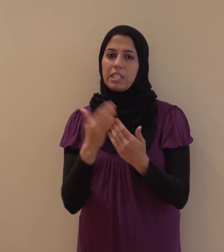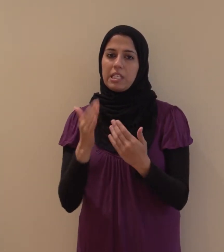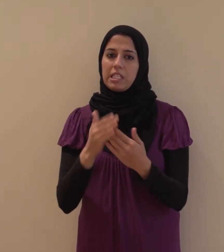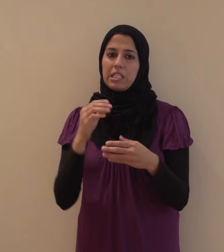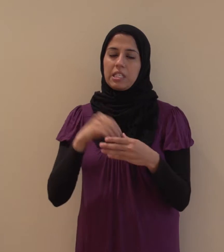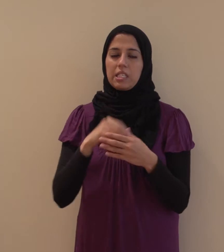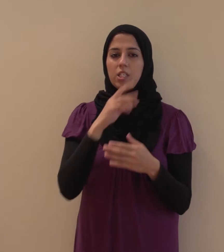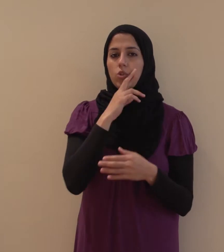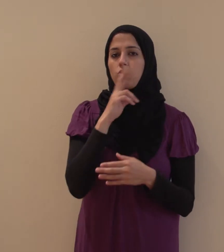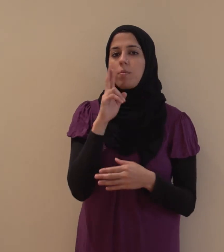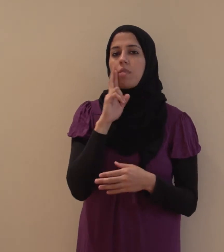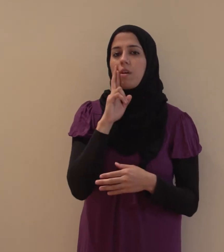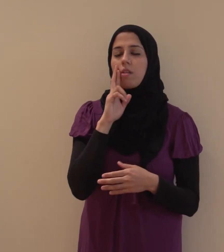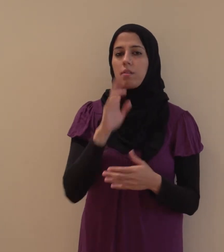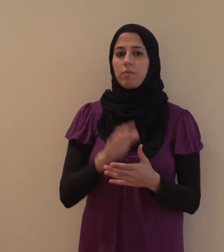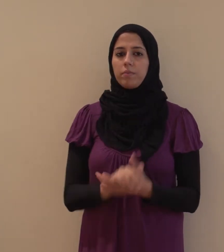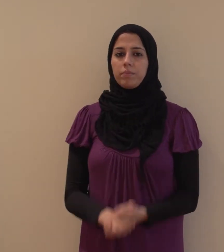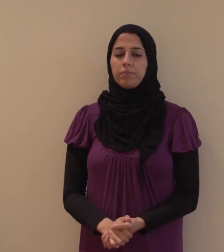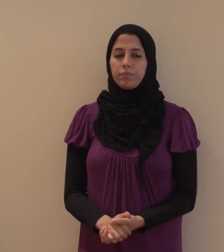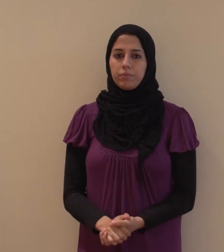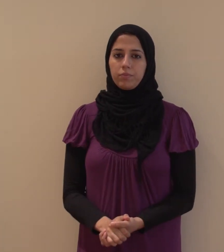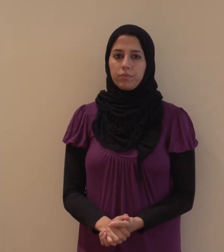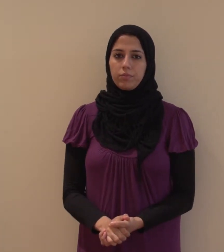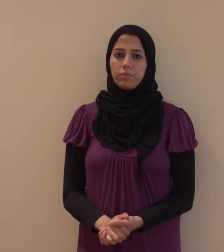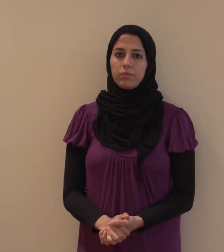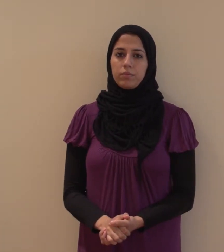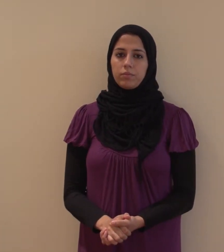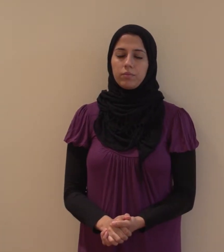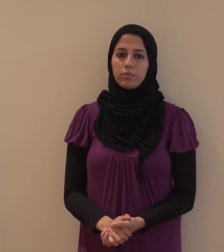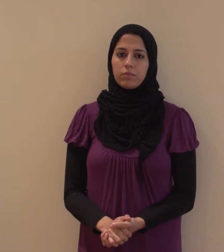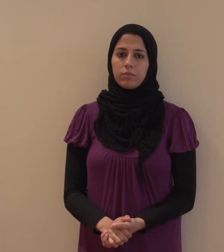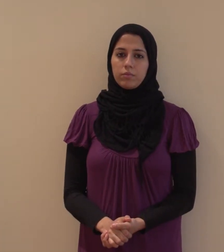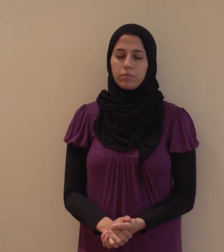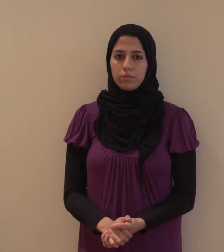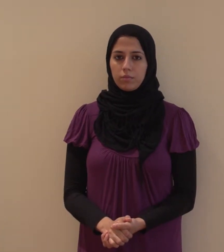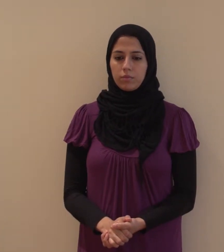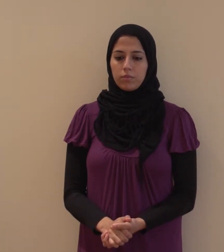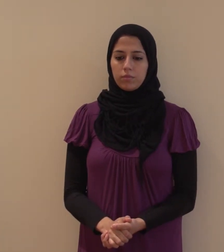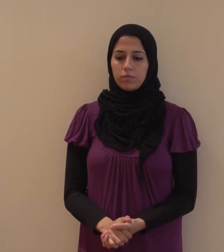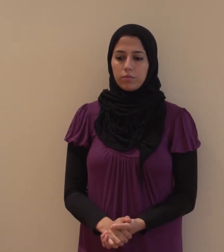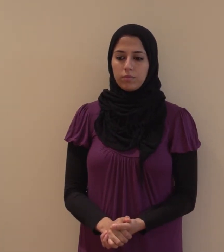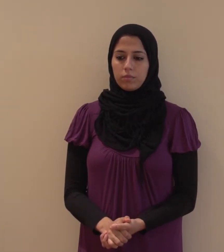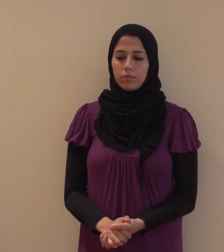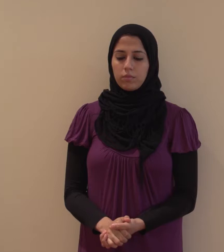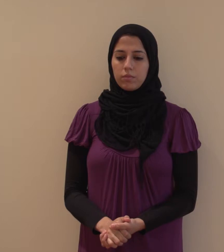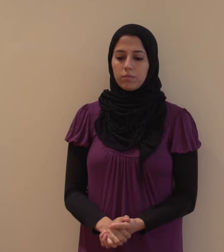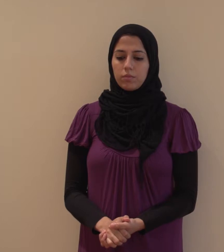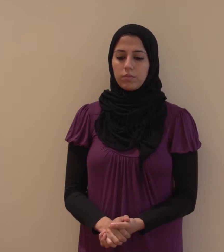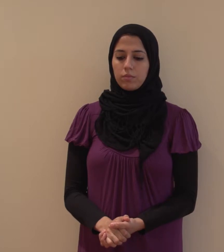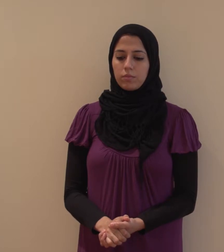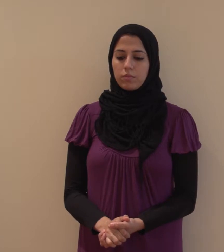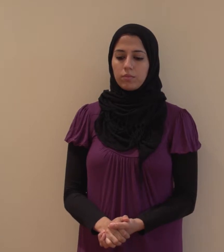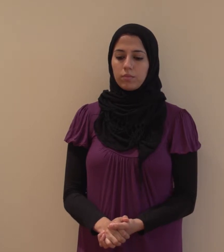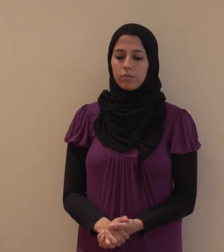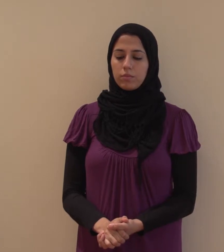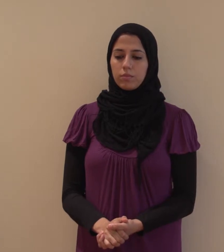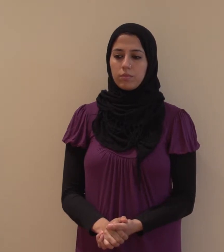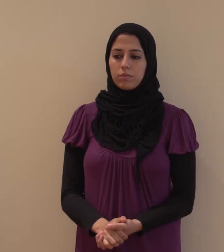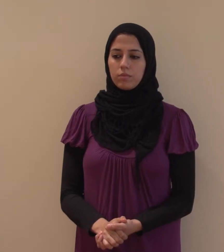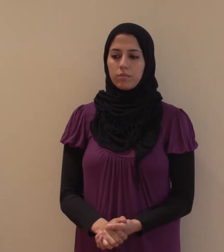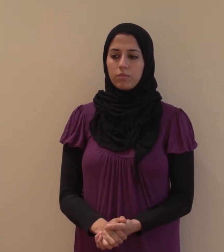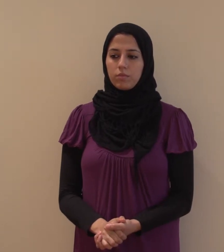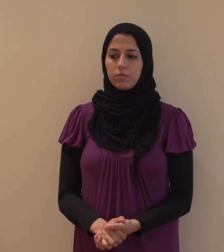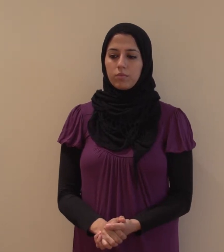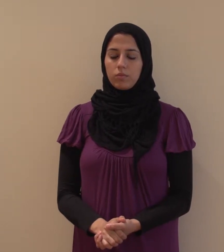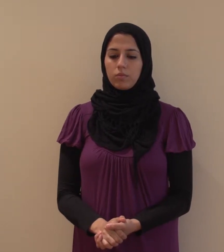days. Then we should compare our fasting days with those days we did not fast before the month of Ramadan, for example. What